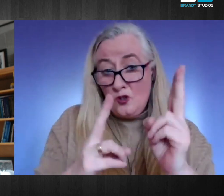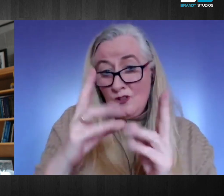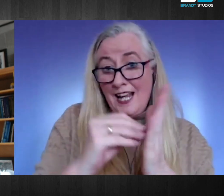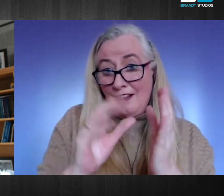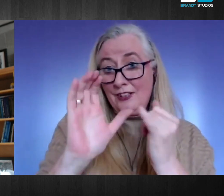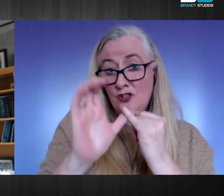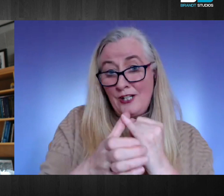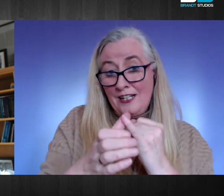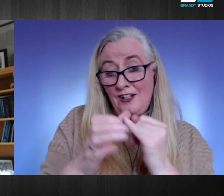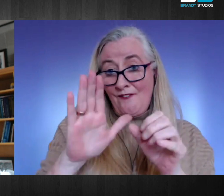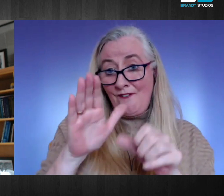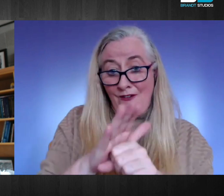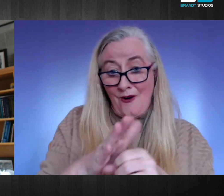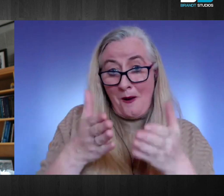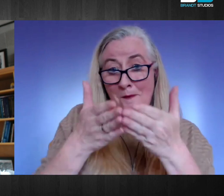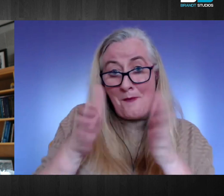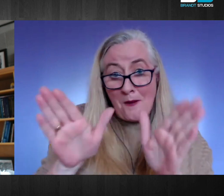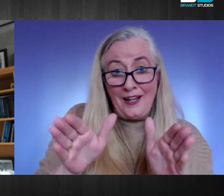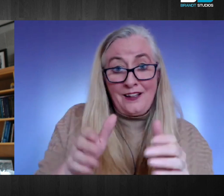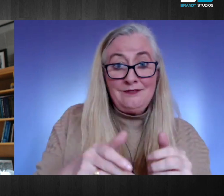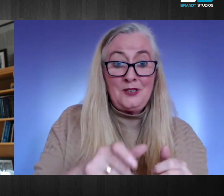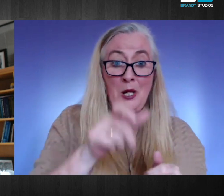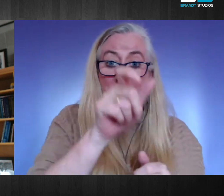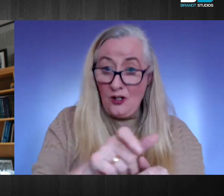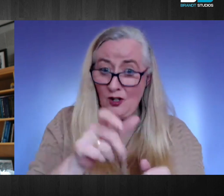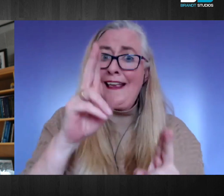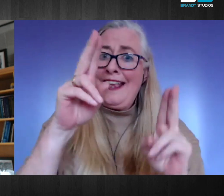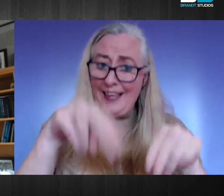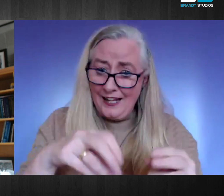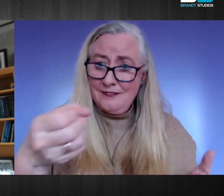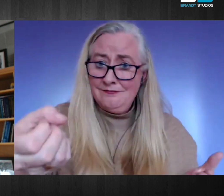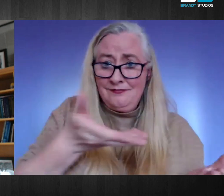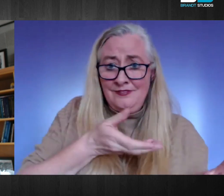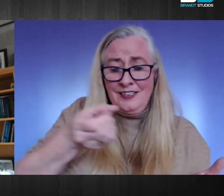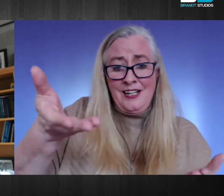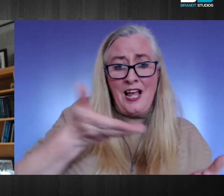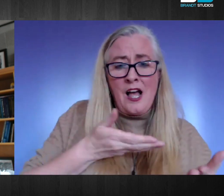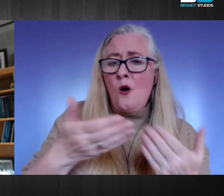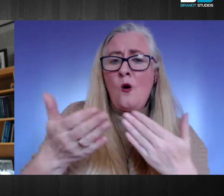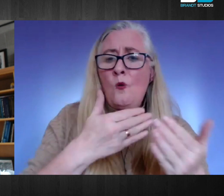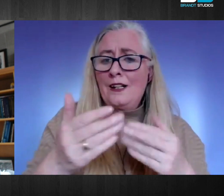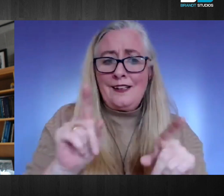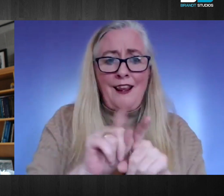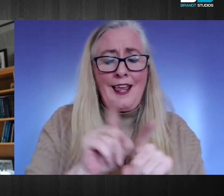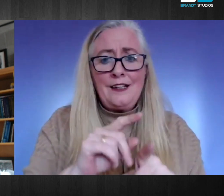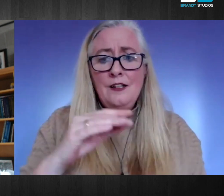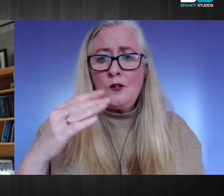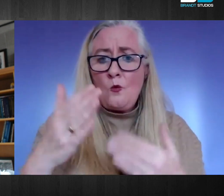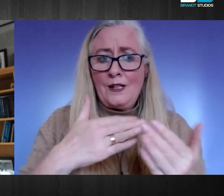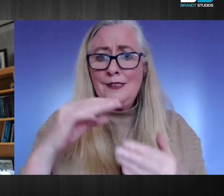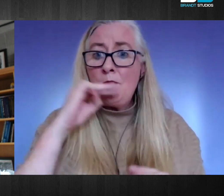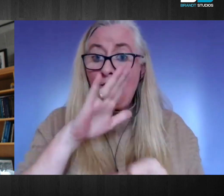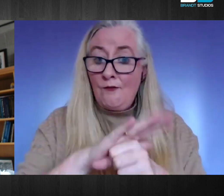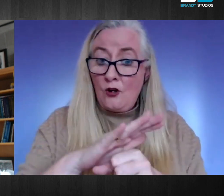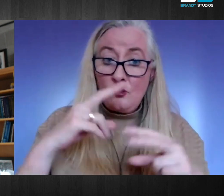patients to contribute to the prioritization, perhaps, of research, to how it